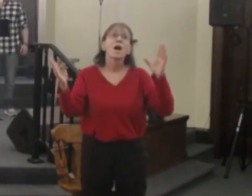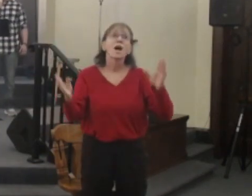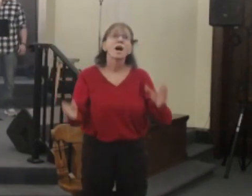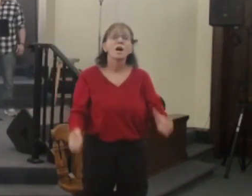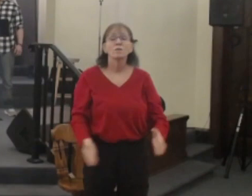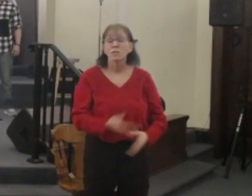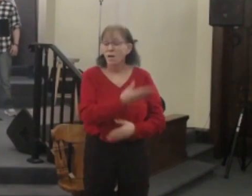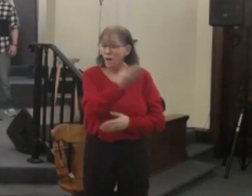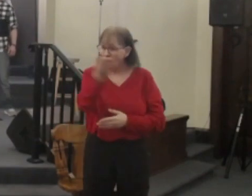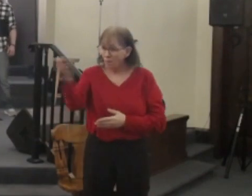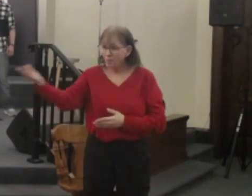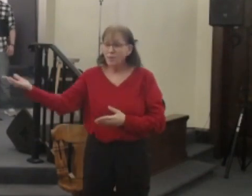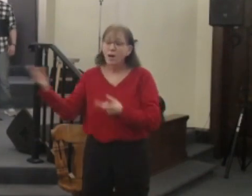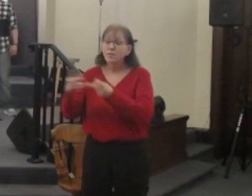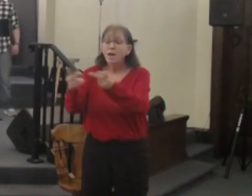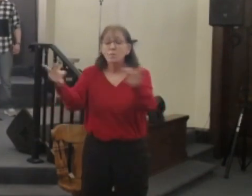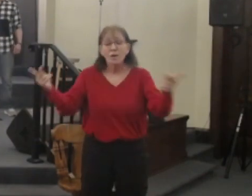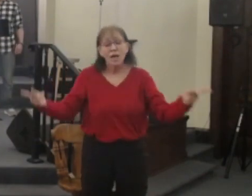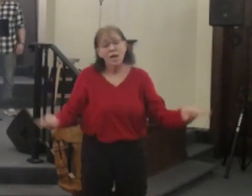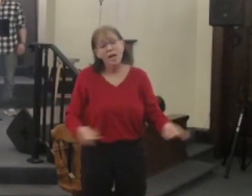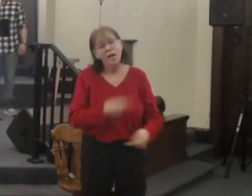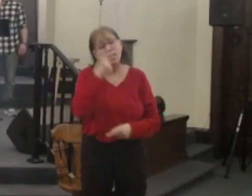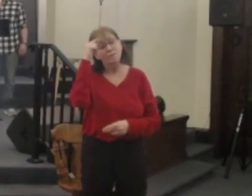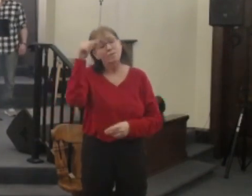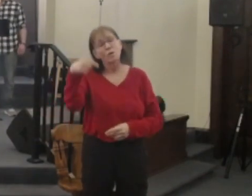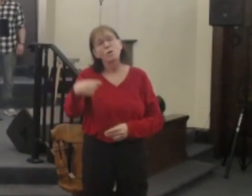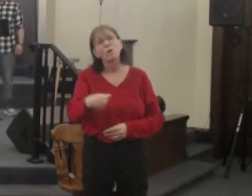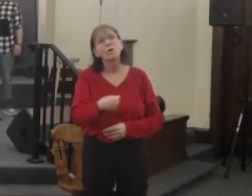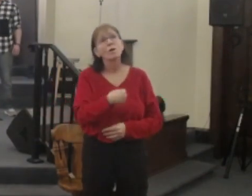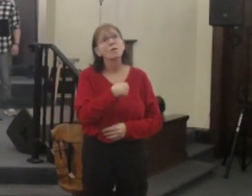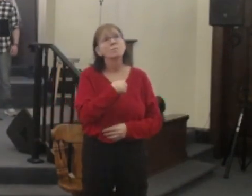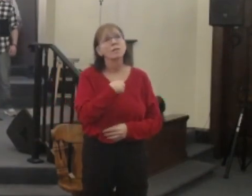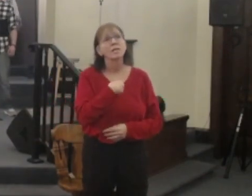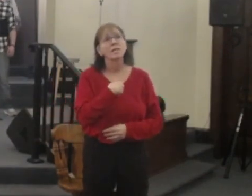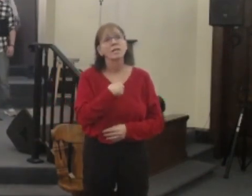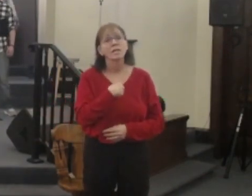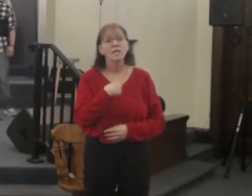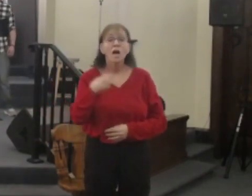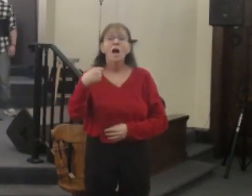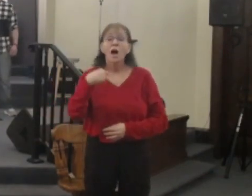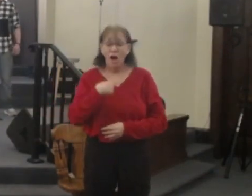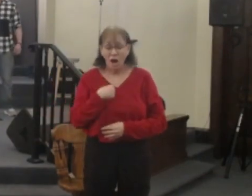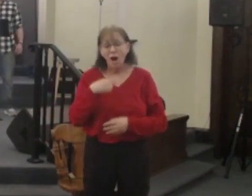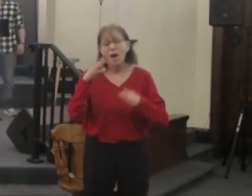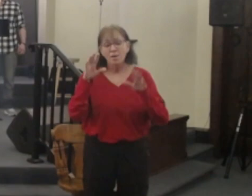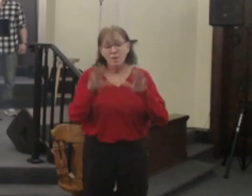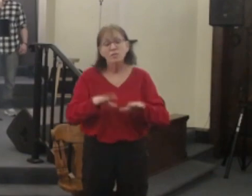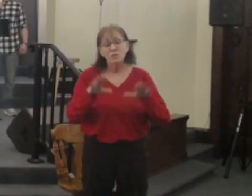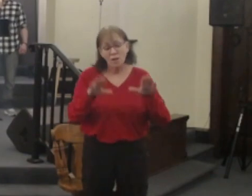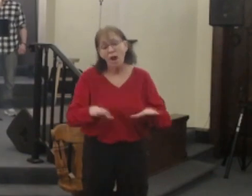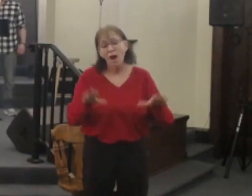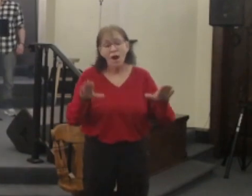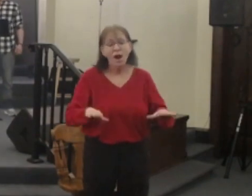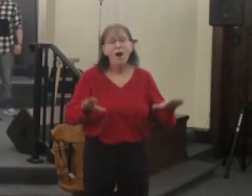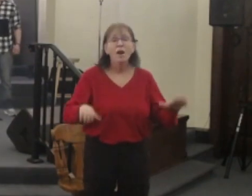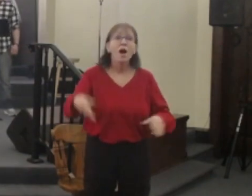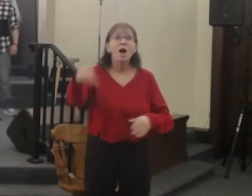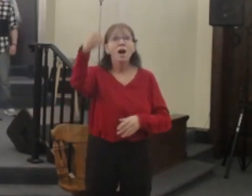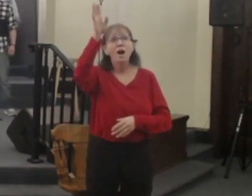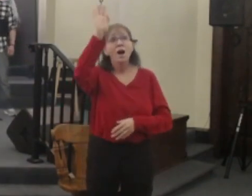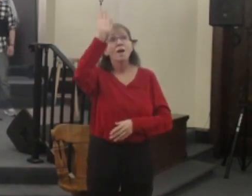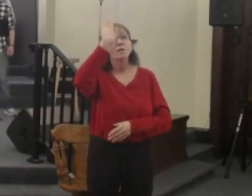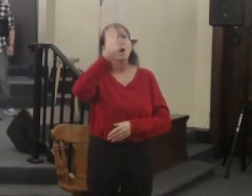Father's house, there's a place for me. I'm a